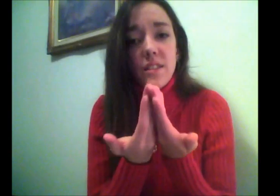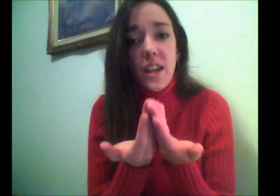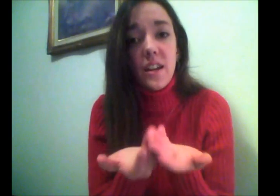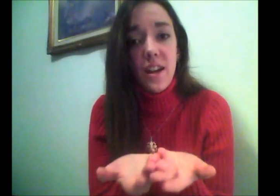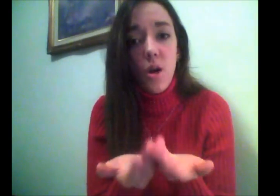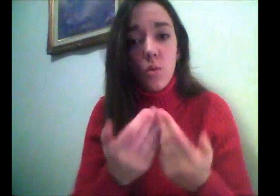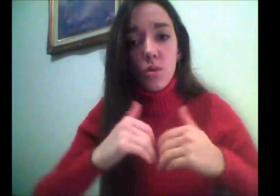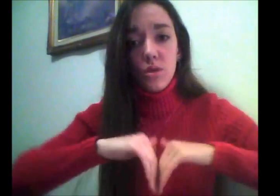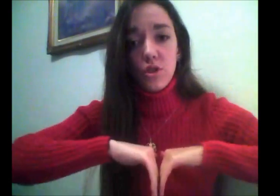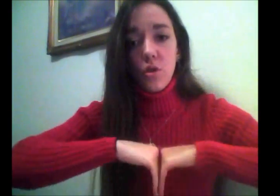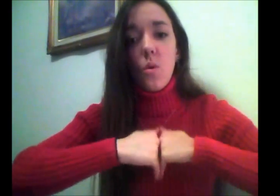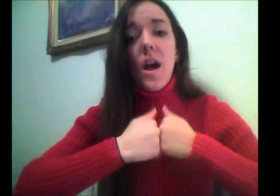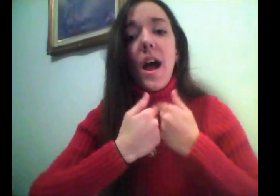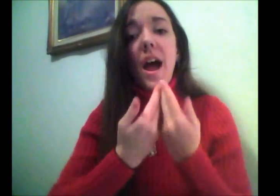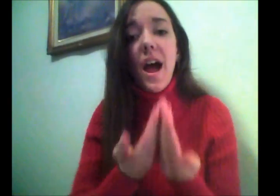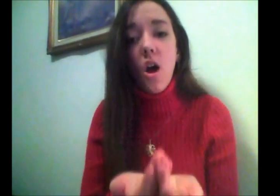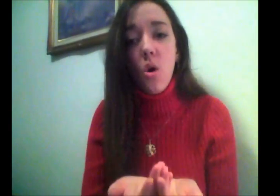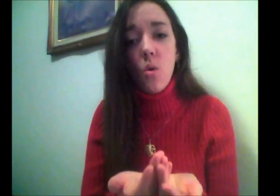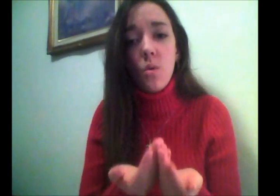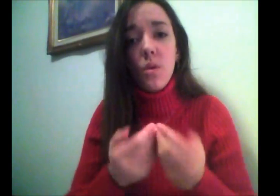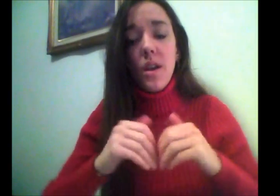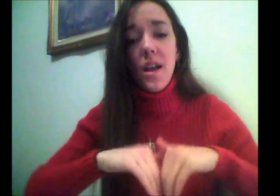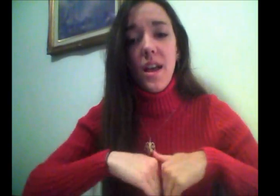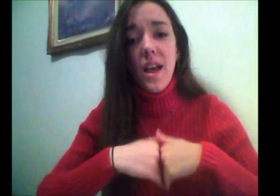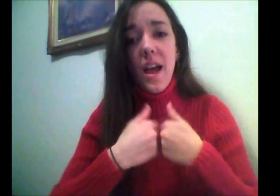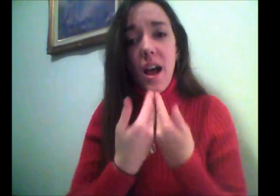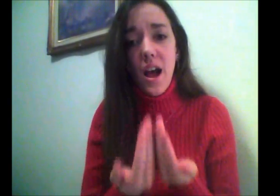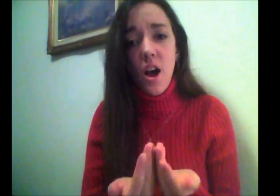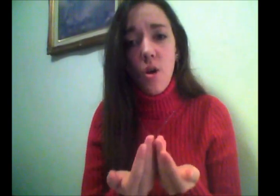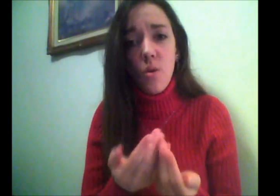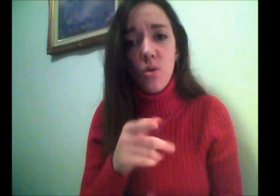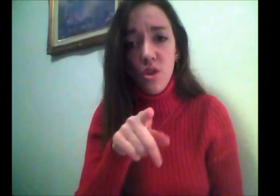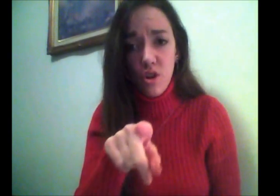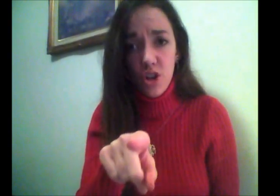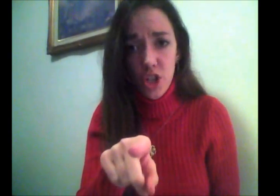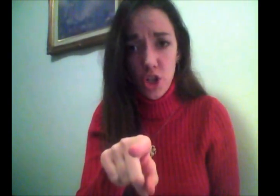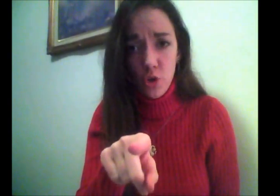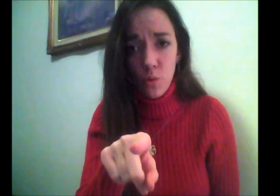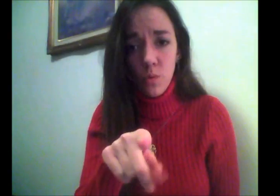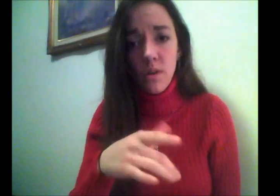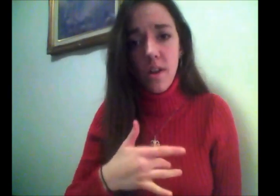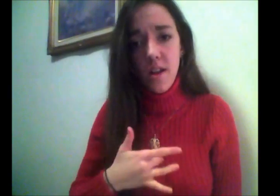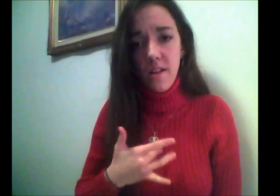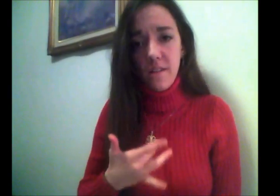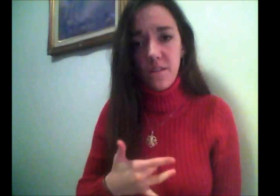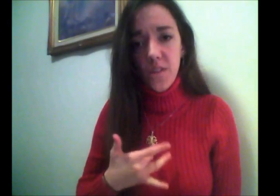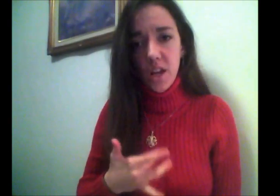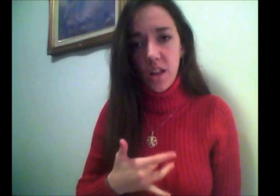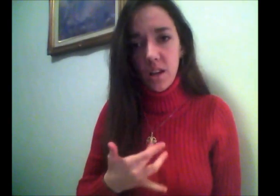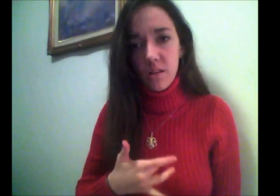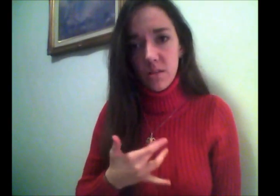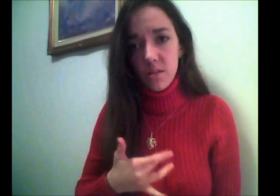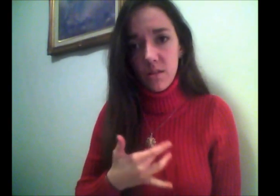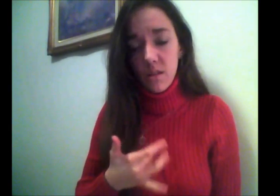Inside and out. So how are you feeling?